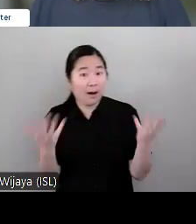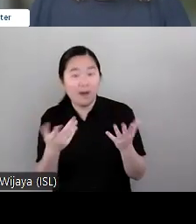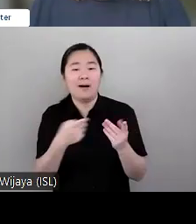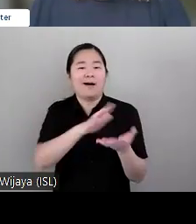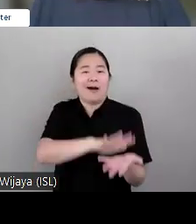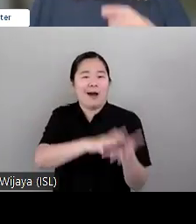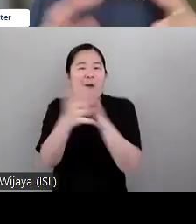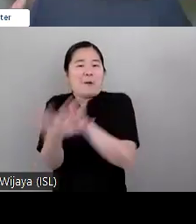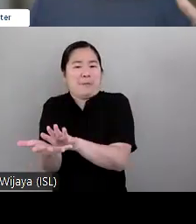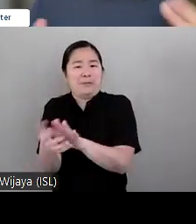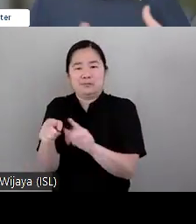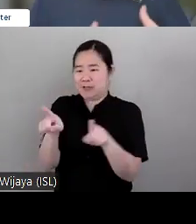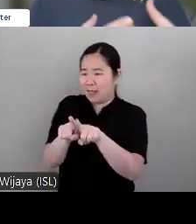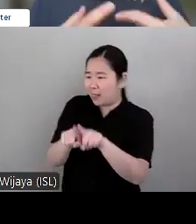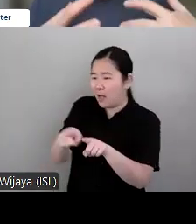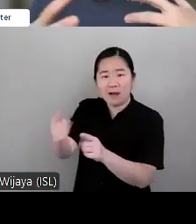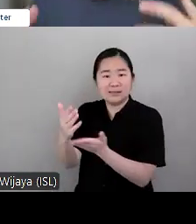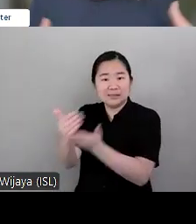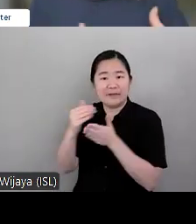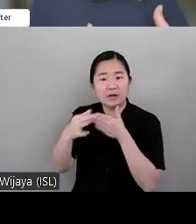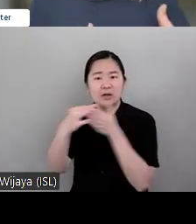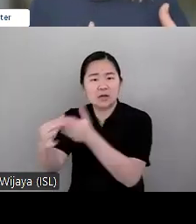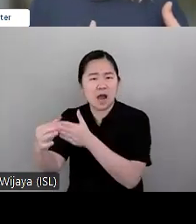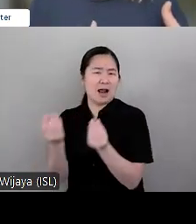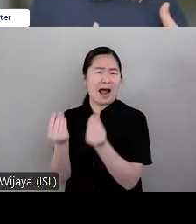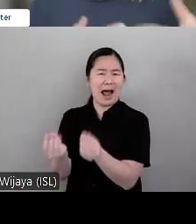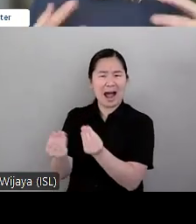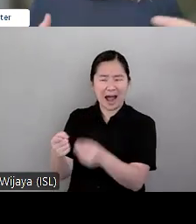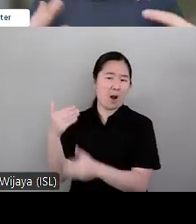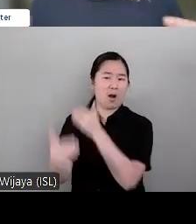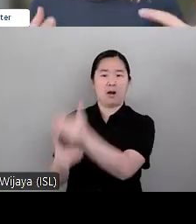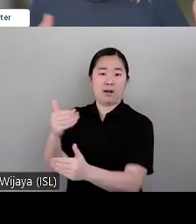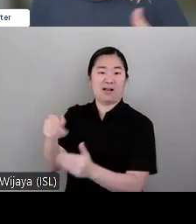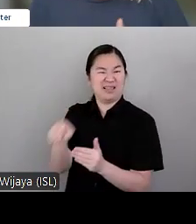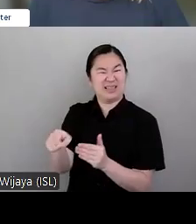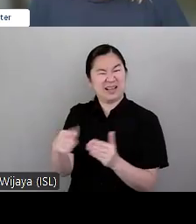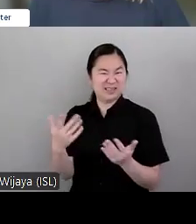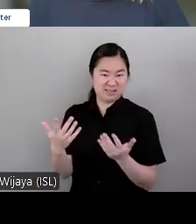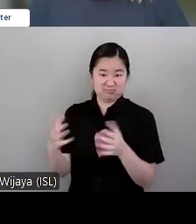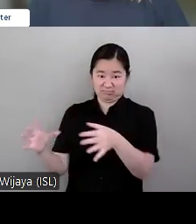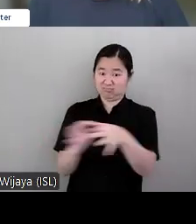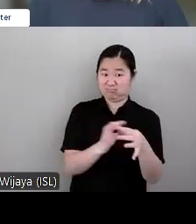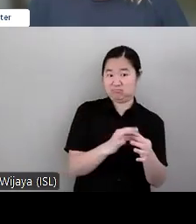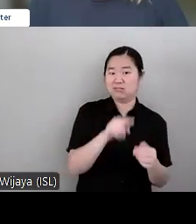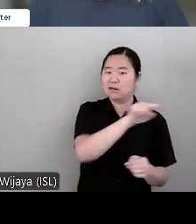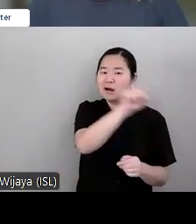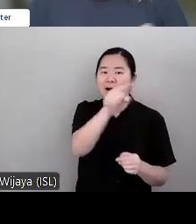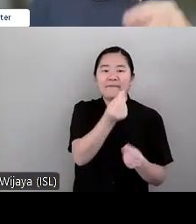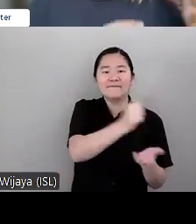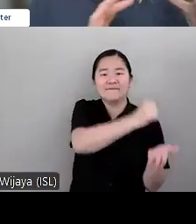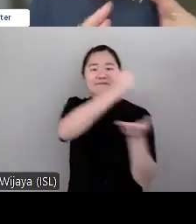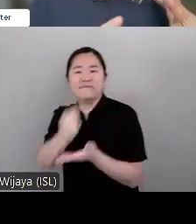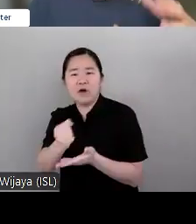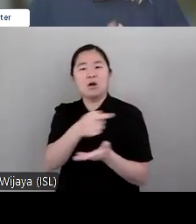this creates opportunities for organizations to be able to respond, but it also does create real resource challenges.